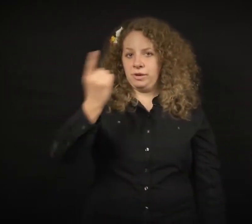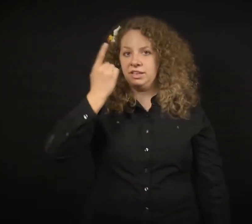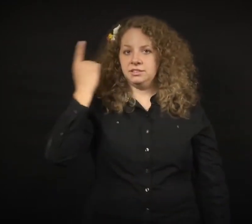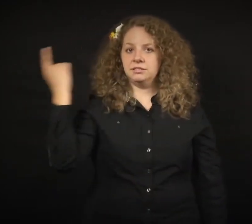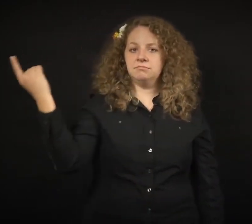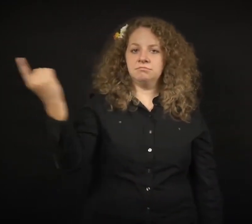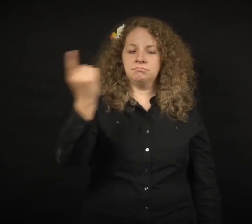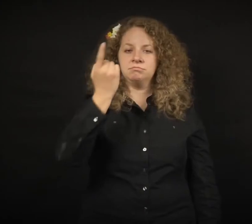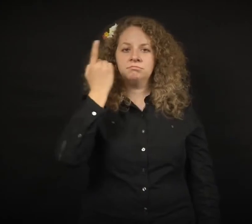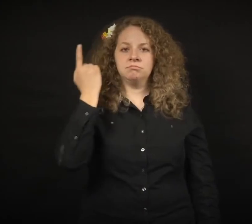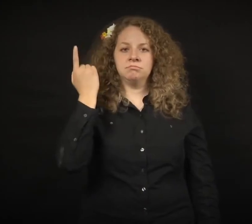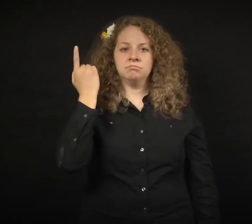Always,